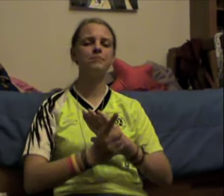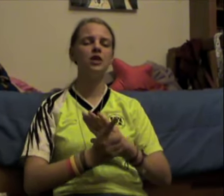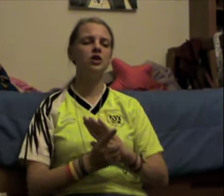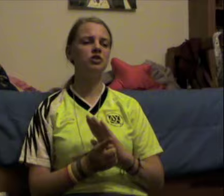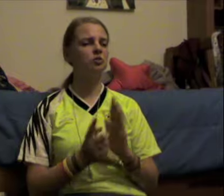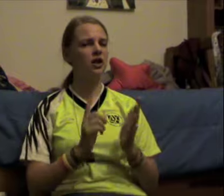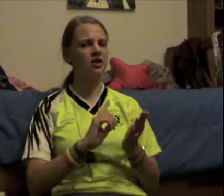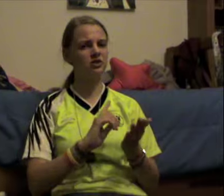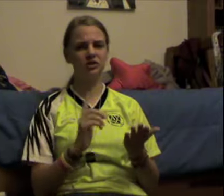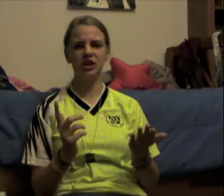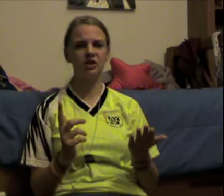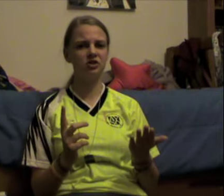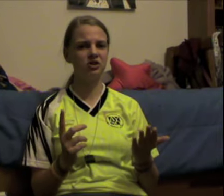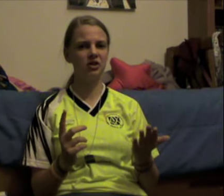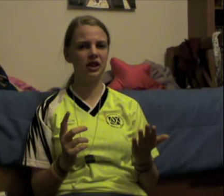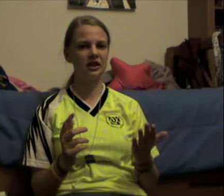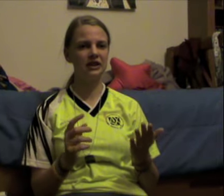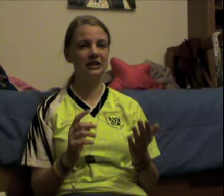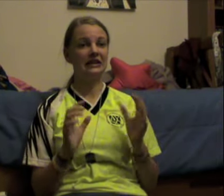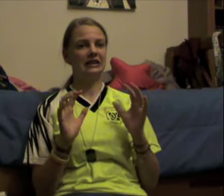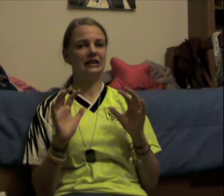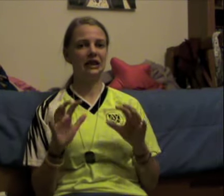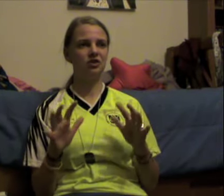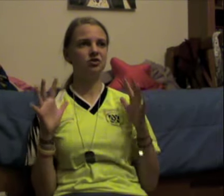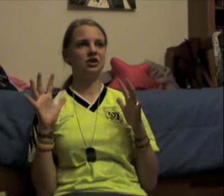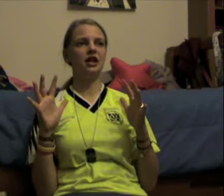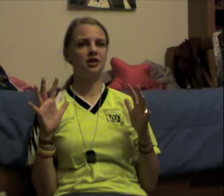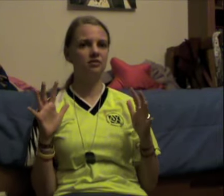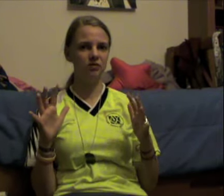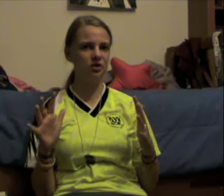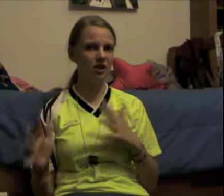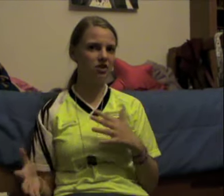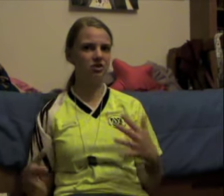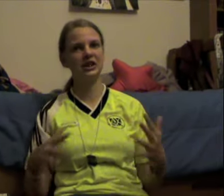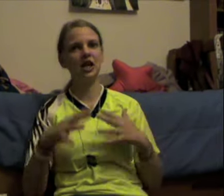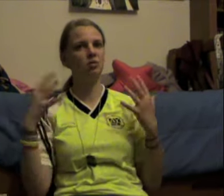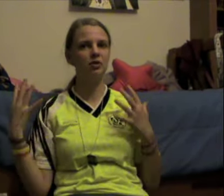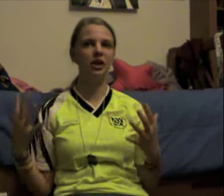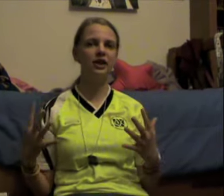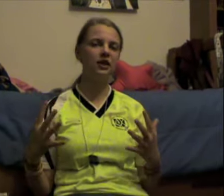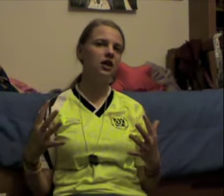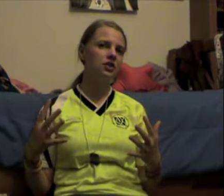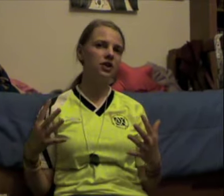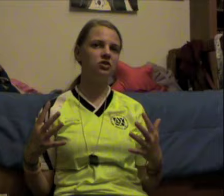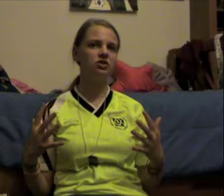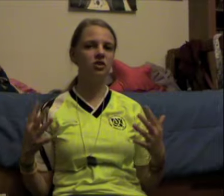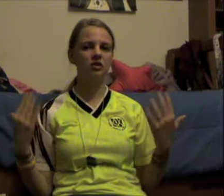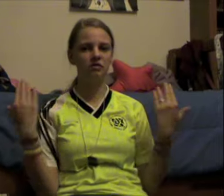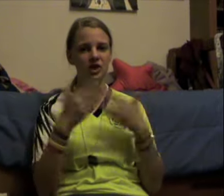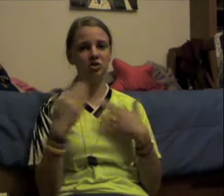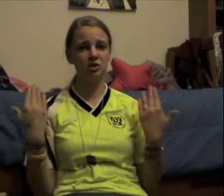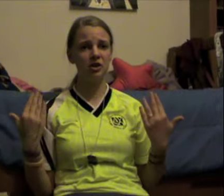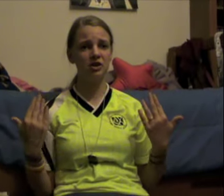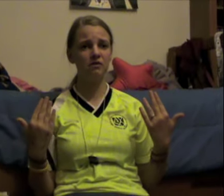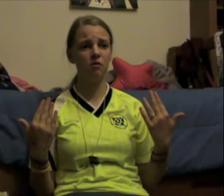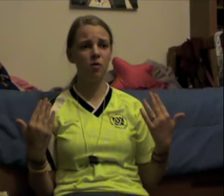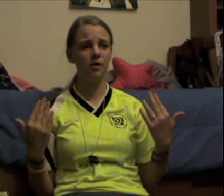The reason why seconds is, like, like you're scared, it's not like you're scared, but, like, that's the facial expression for